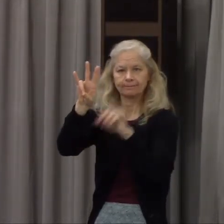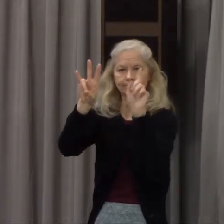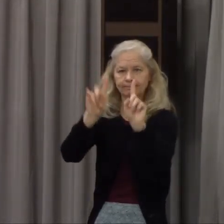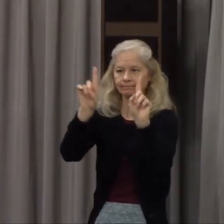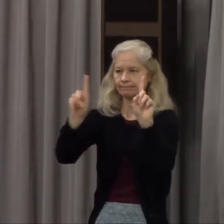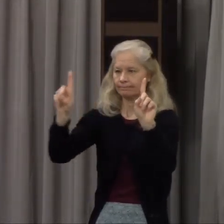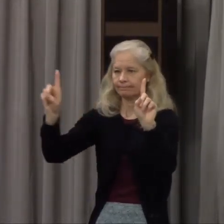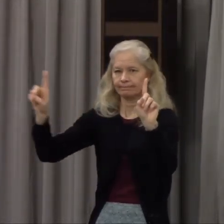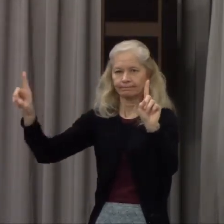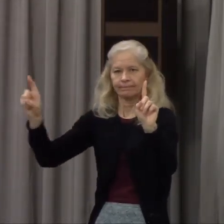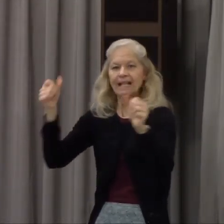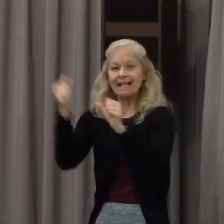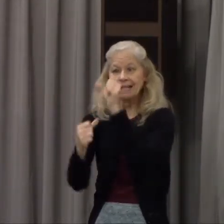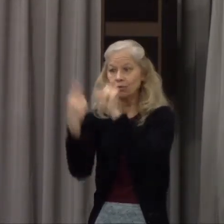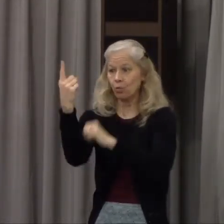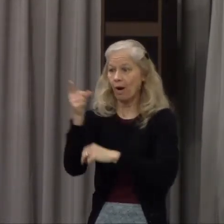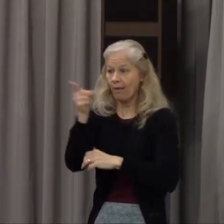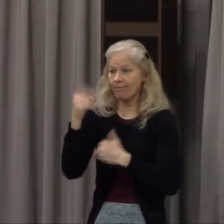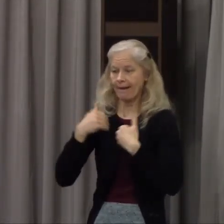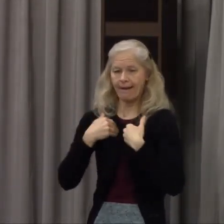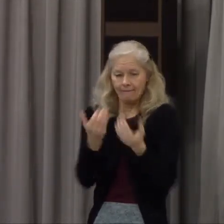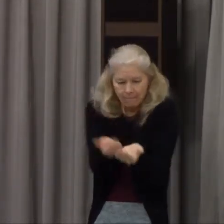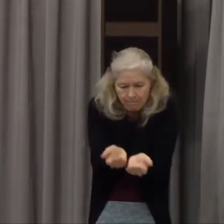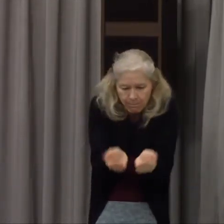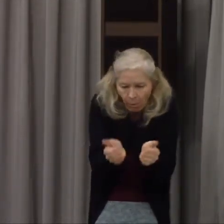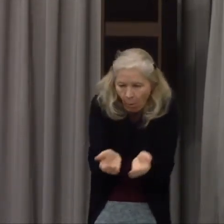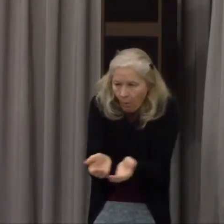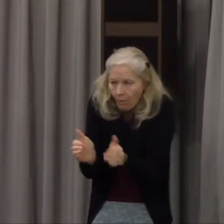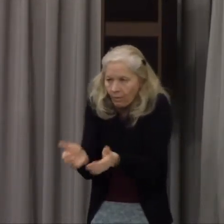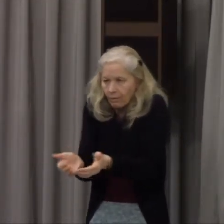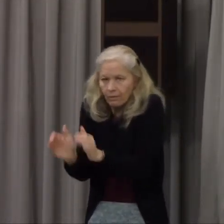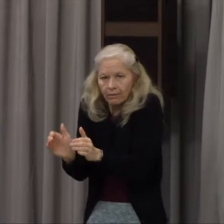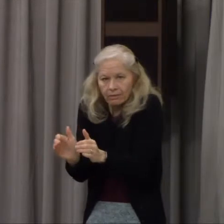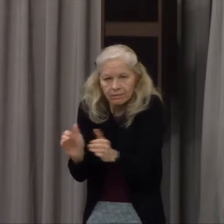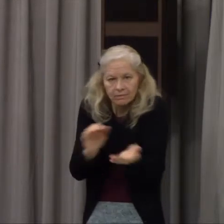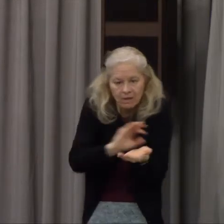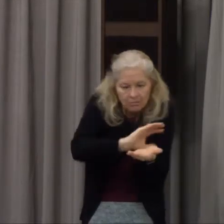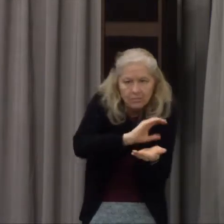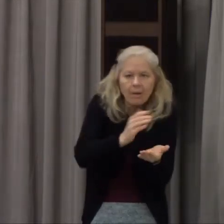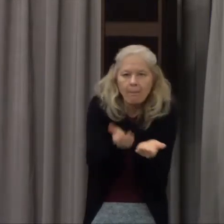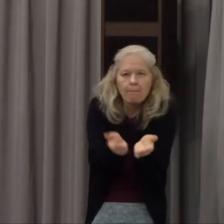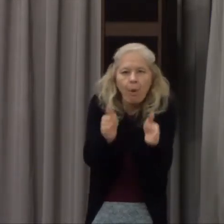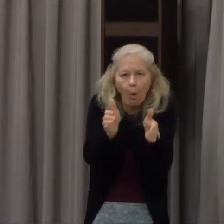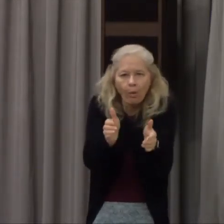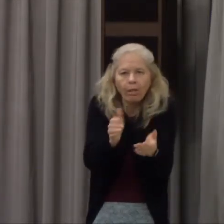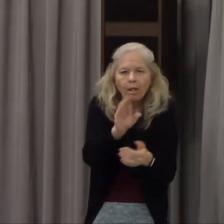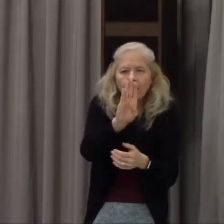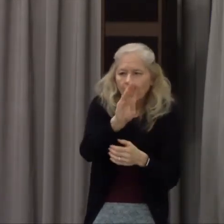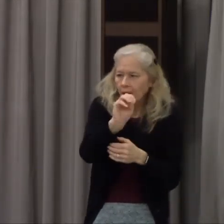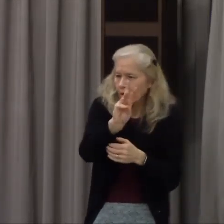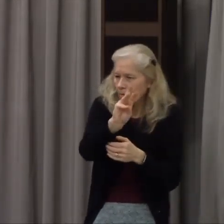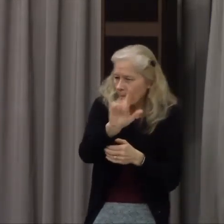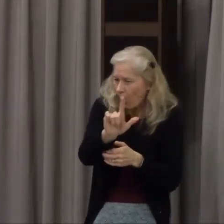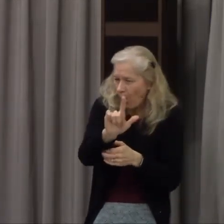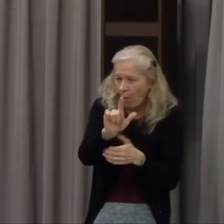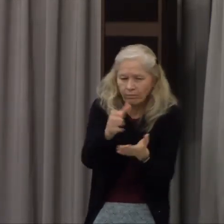a vial full of God's wrath. And you know what the Bible says about those angels? They were in Revelation 15, 6, the seven angels came out of the